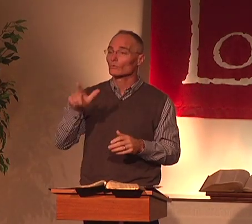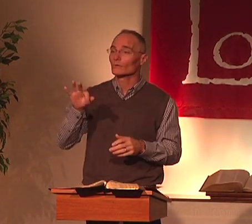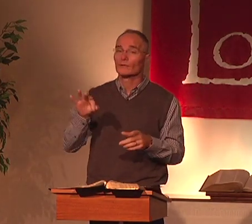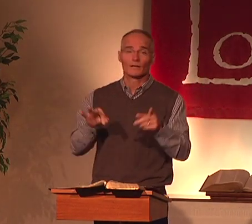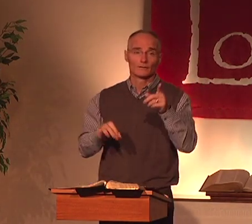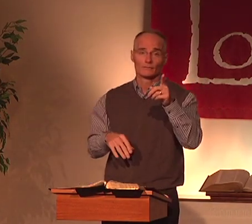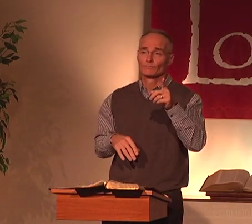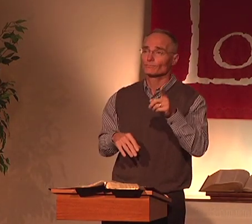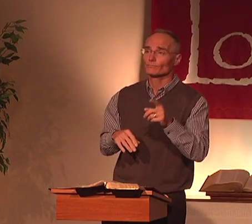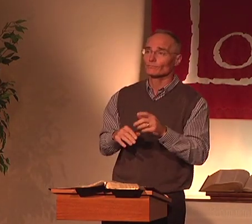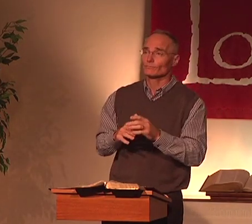Proverbs chapter 9